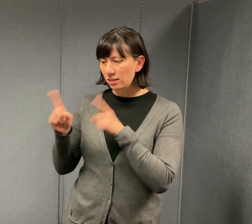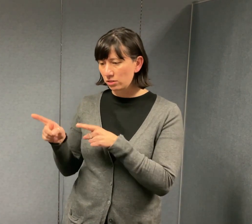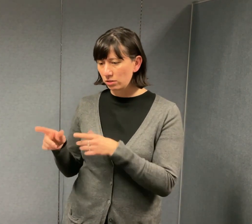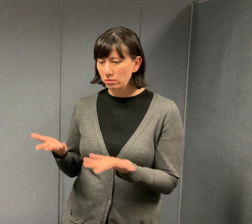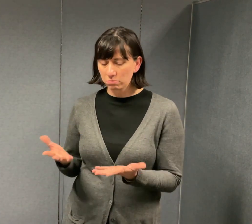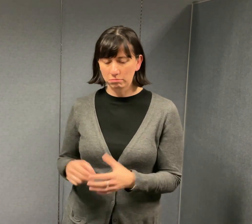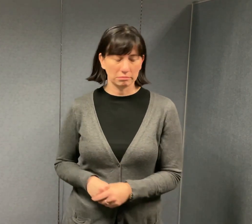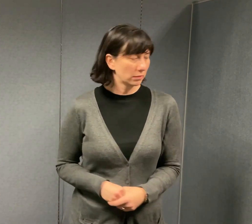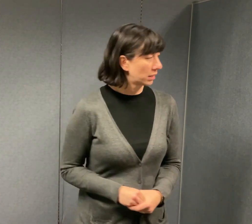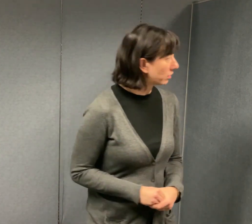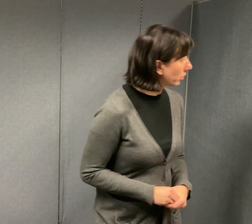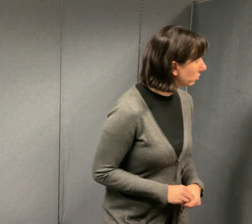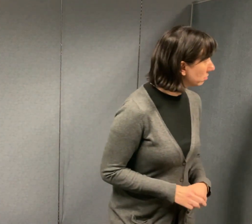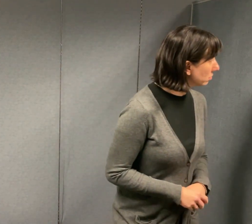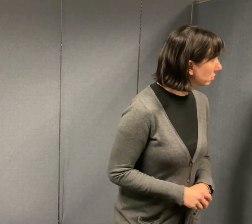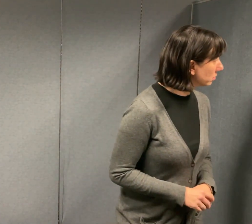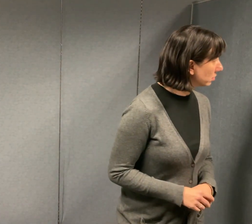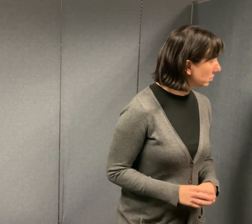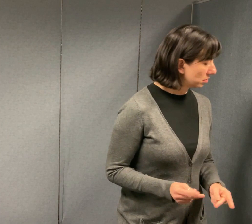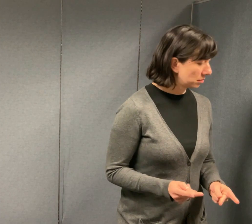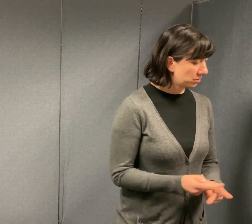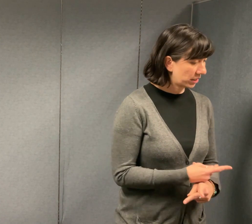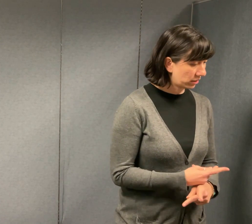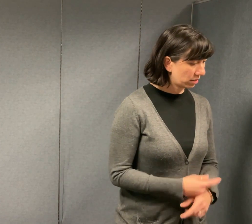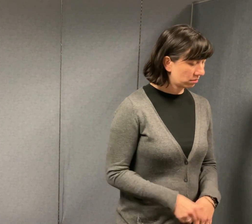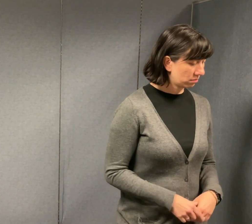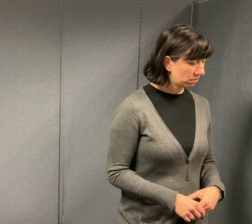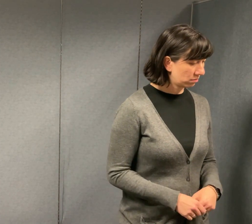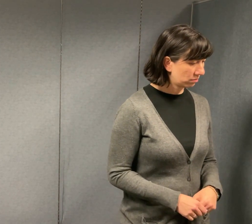answer. Yeah. Figure out.